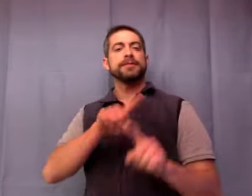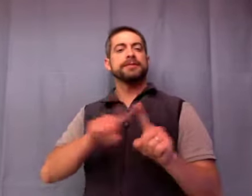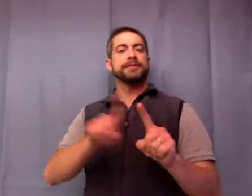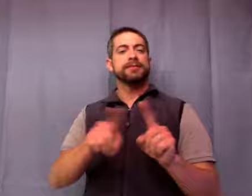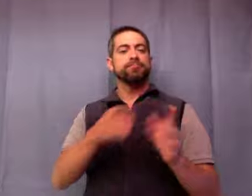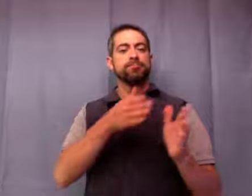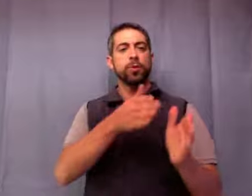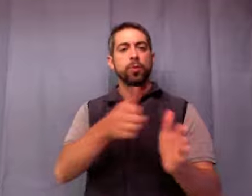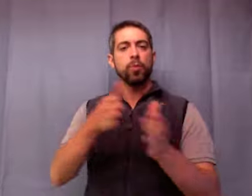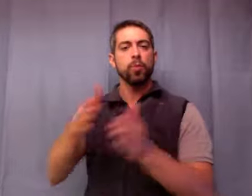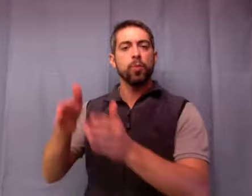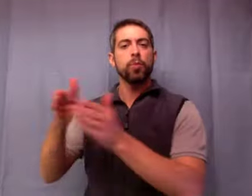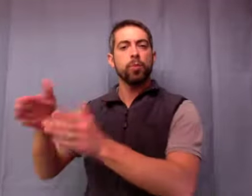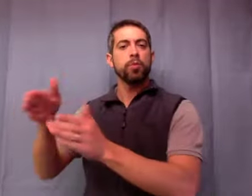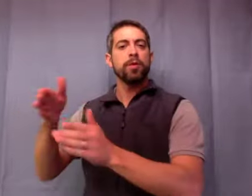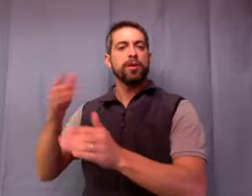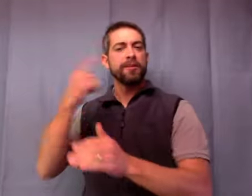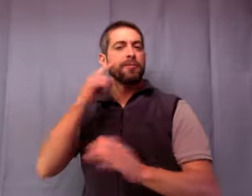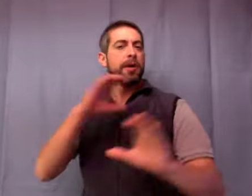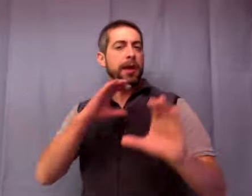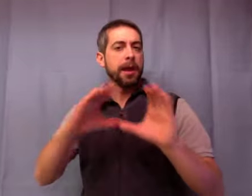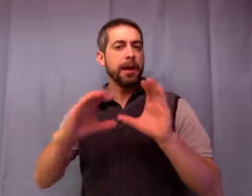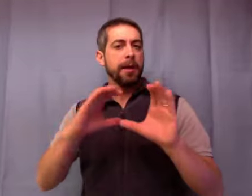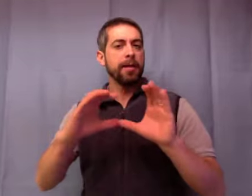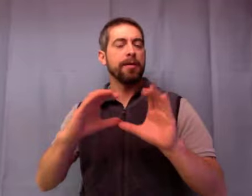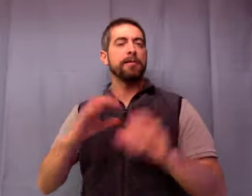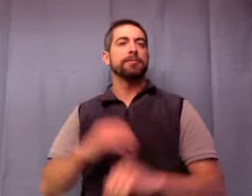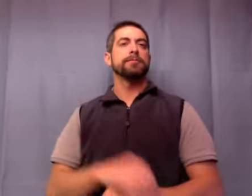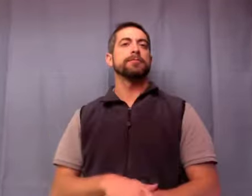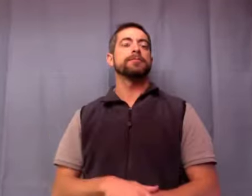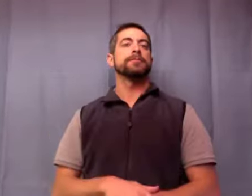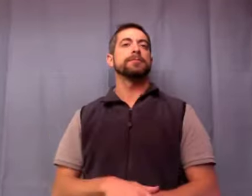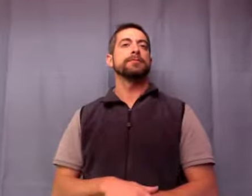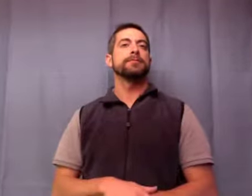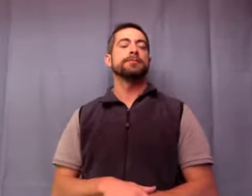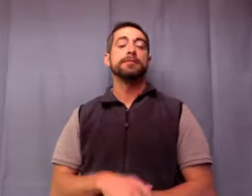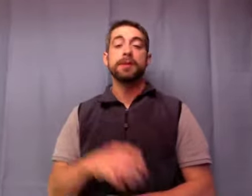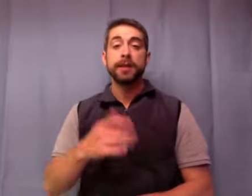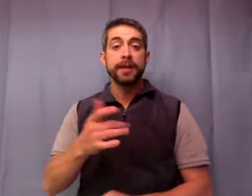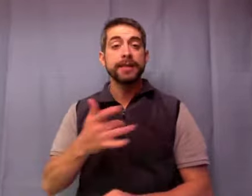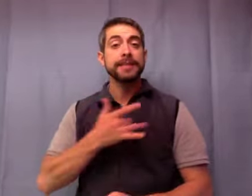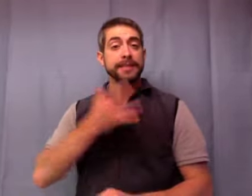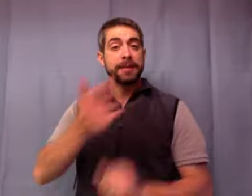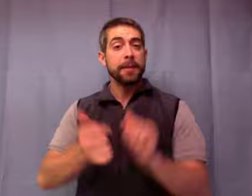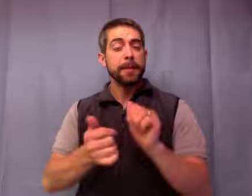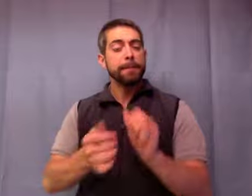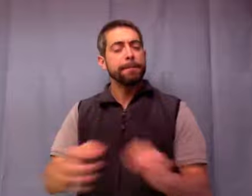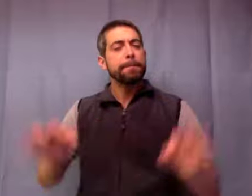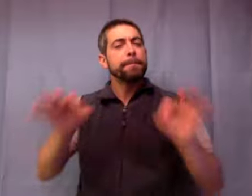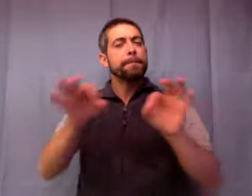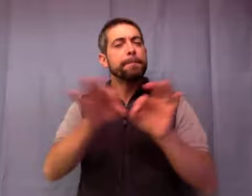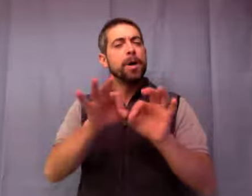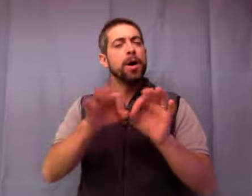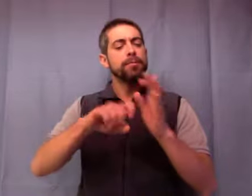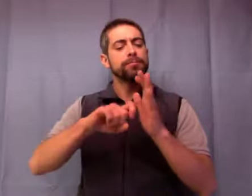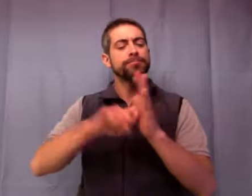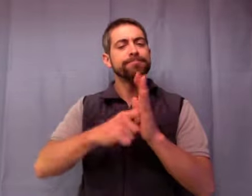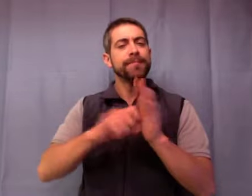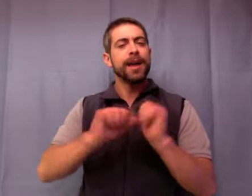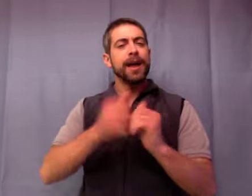Typically, the pivotal point in getting or receiving the intent of a message is